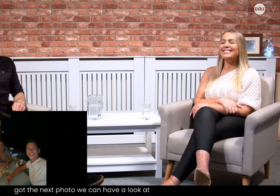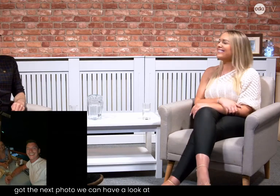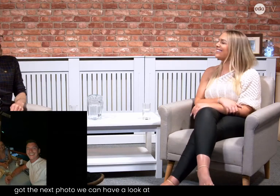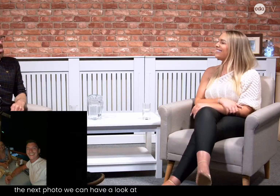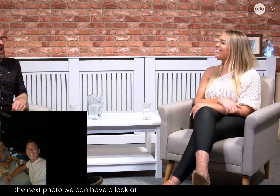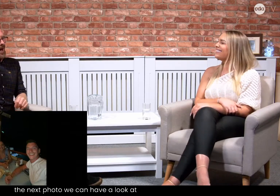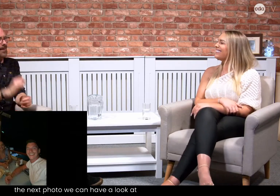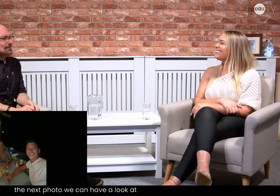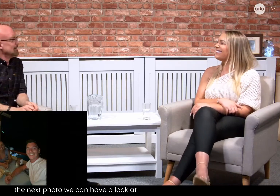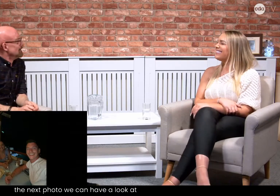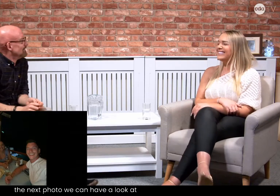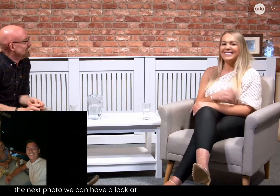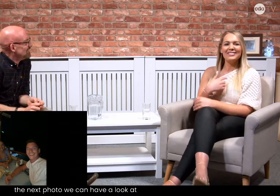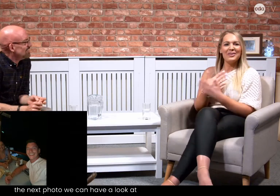So who's that?